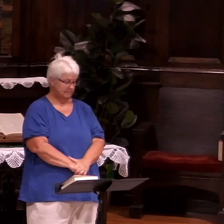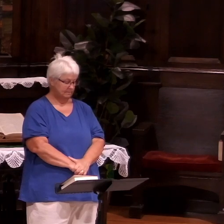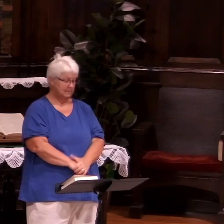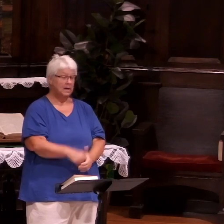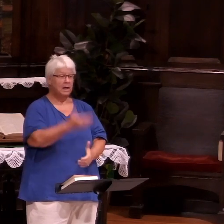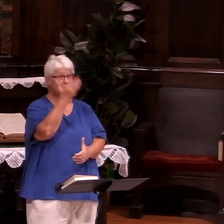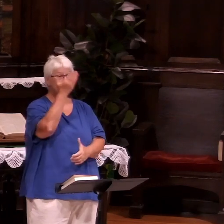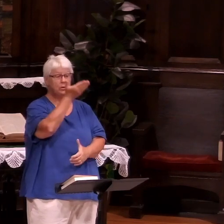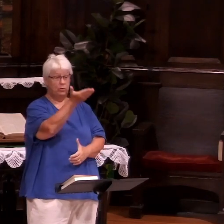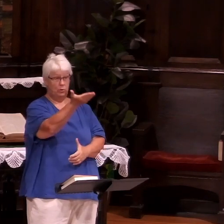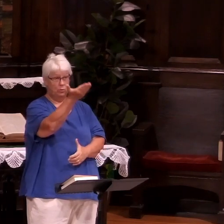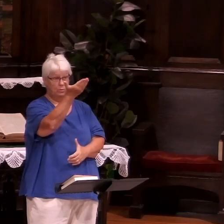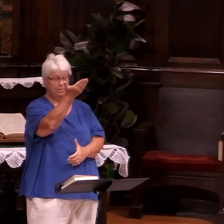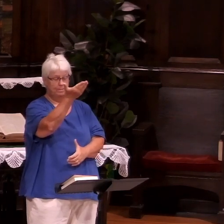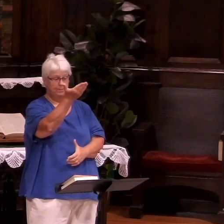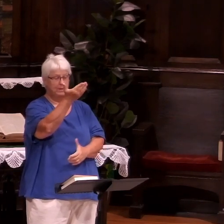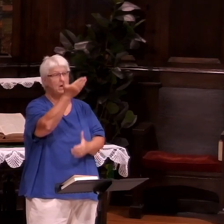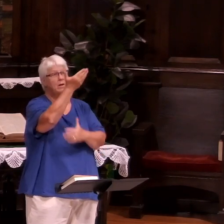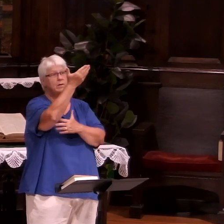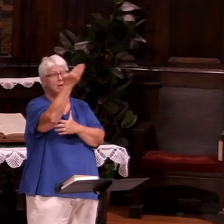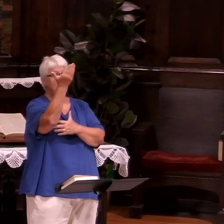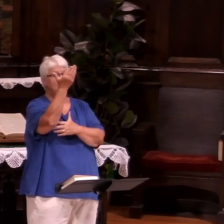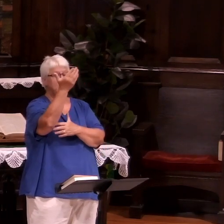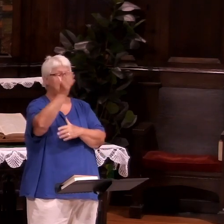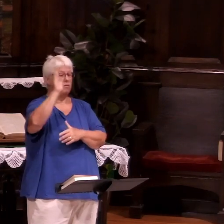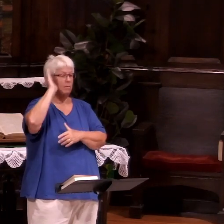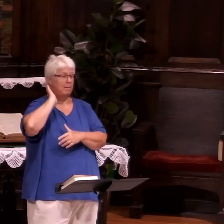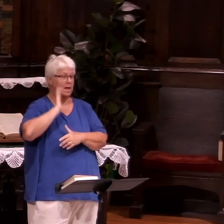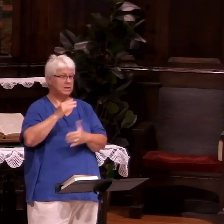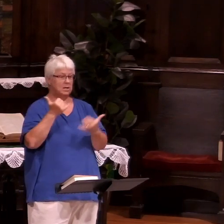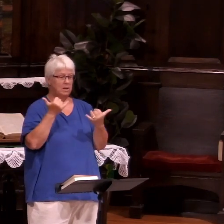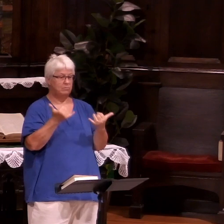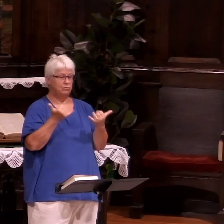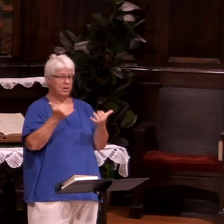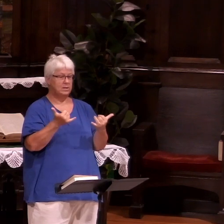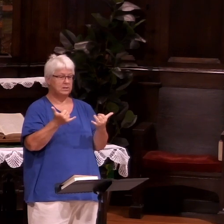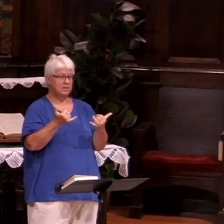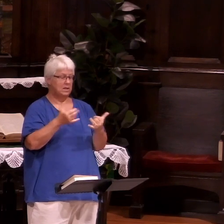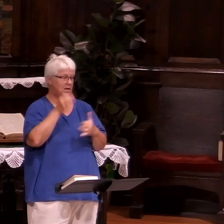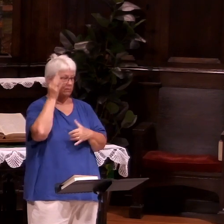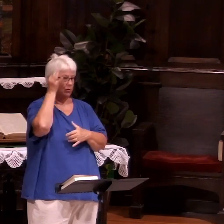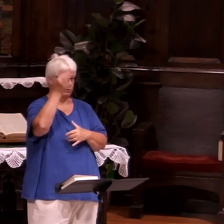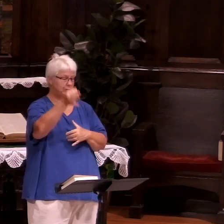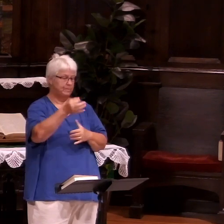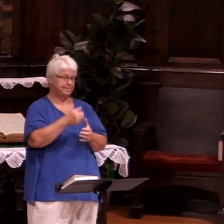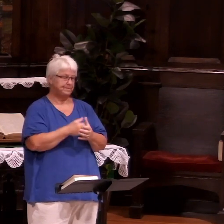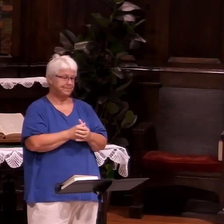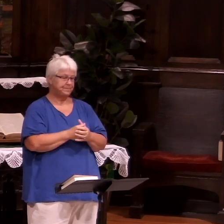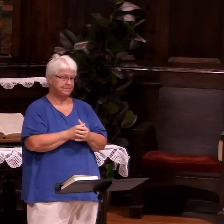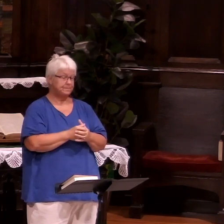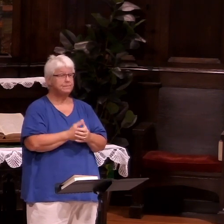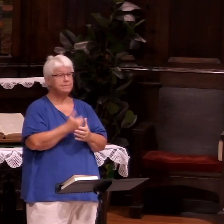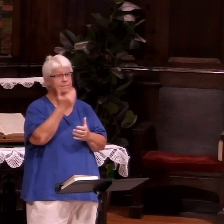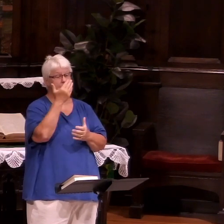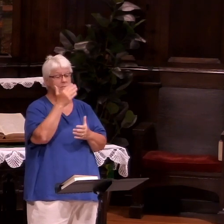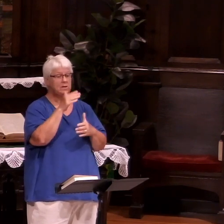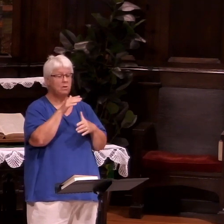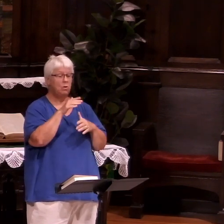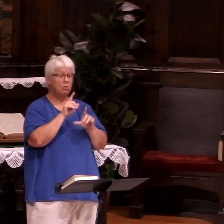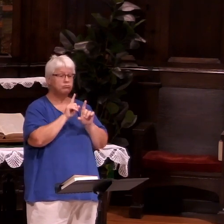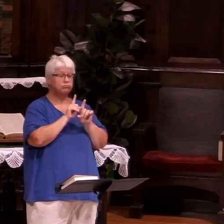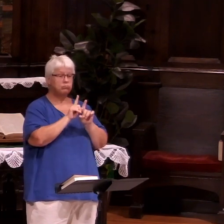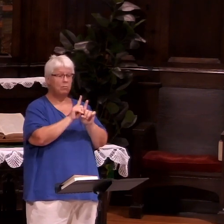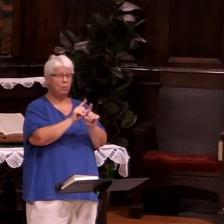God, you are the God of our past, our present, and our future. You have walked